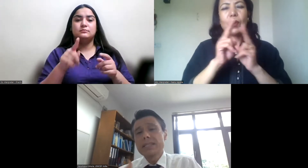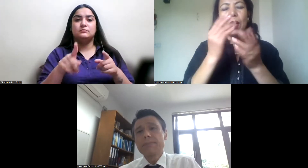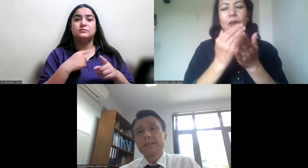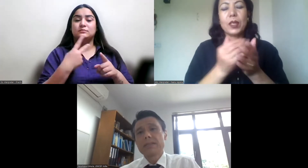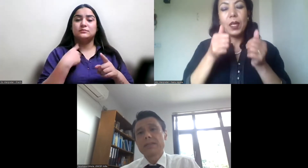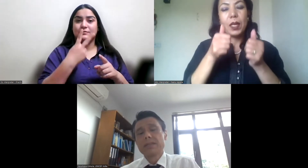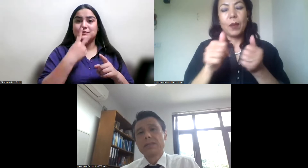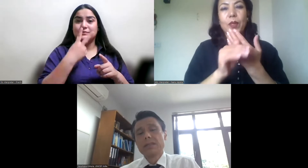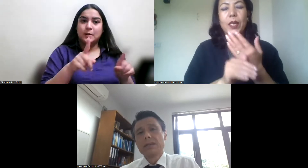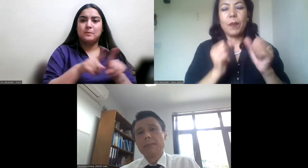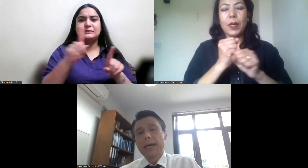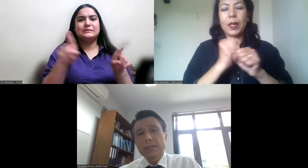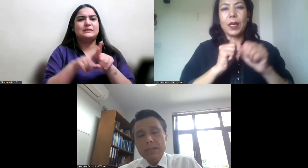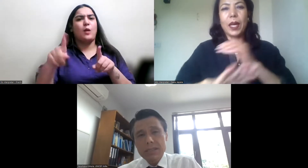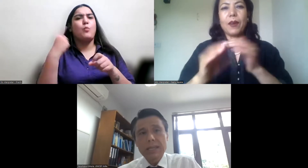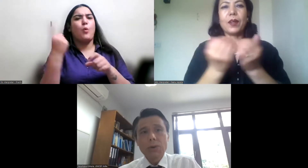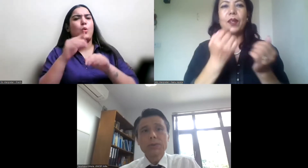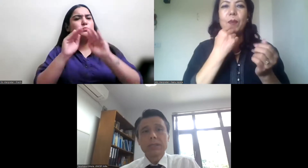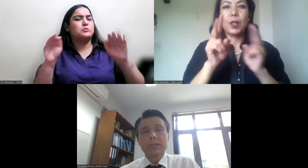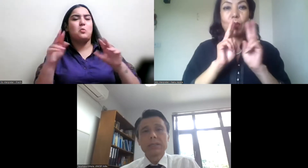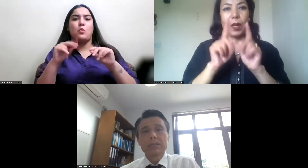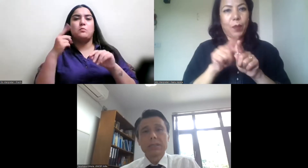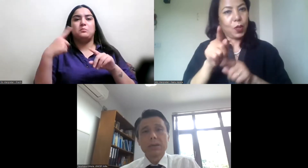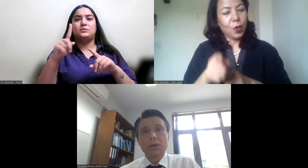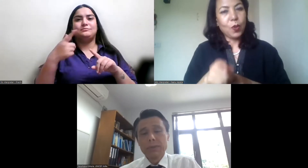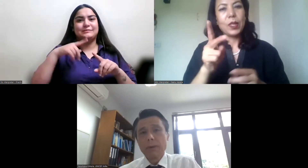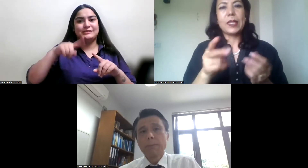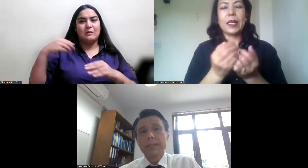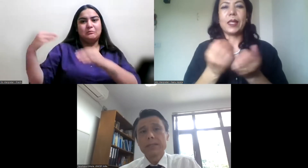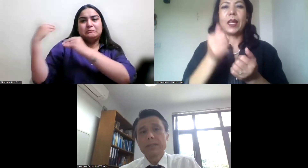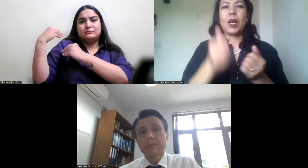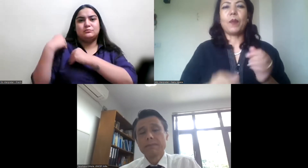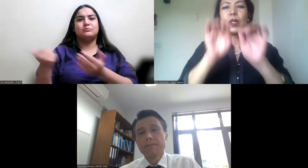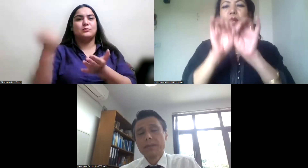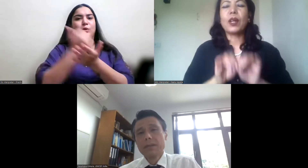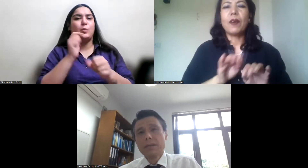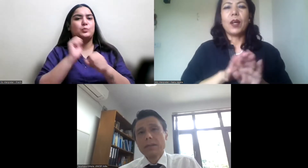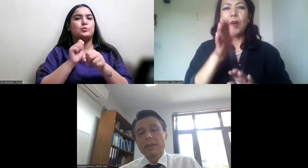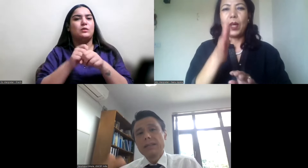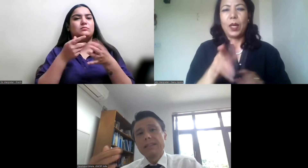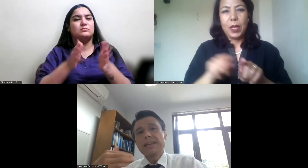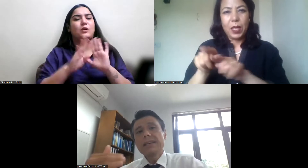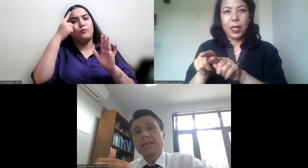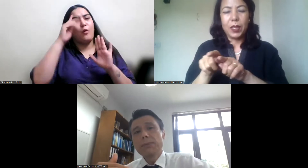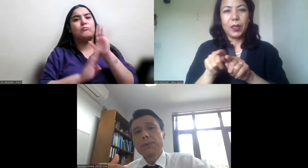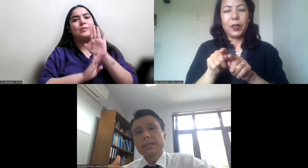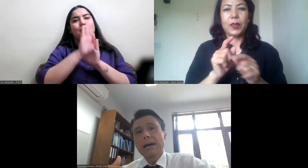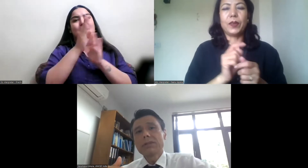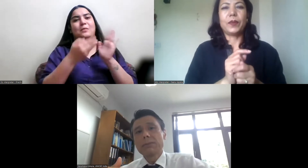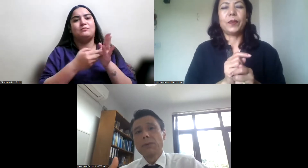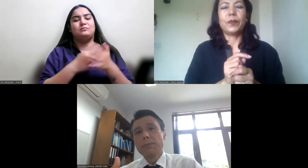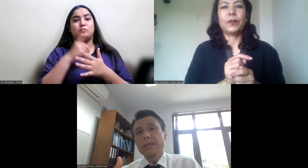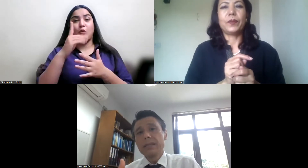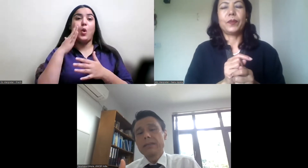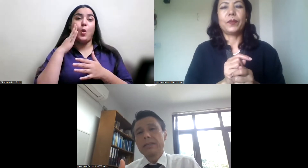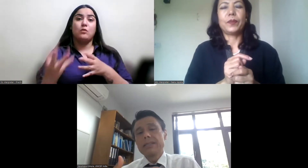as recipients, but stakeholders of development. And the other important